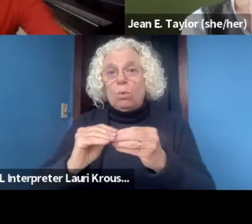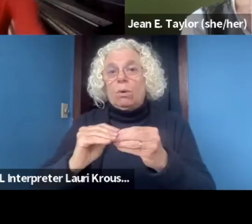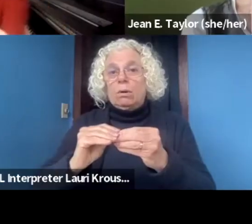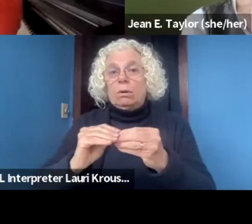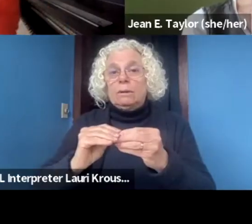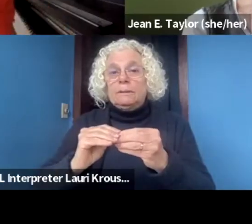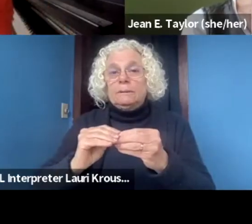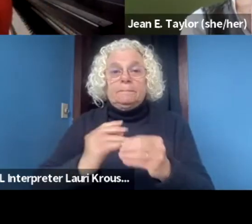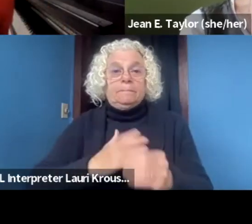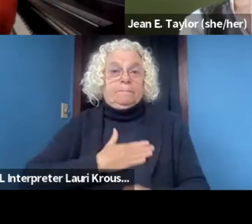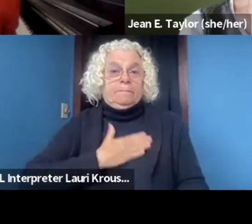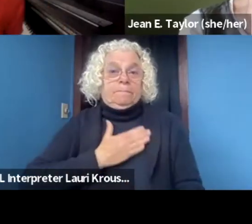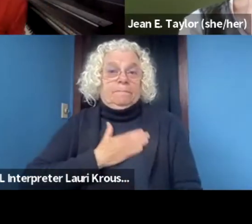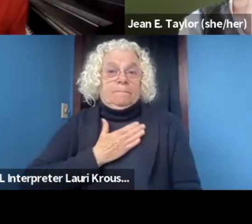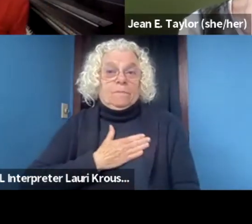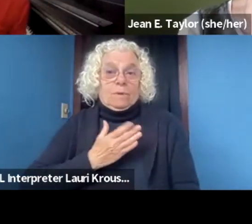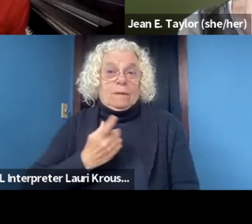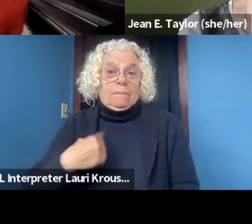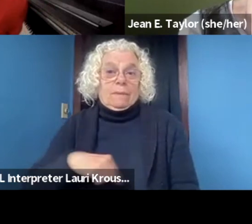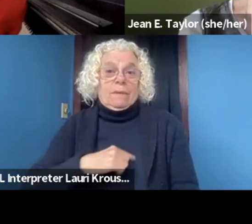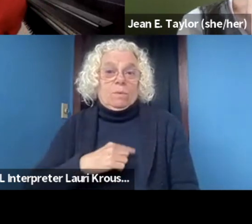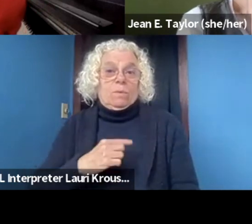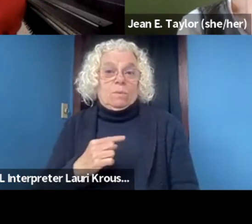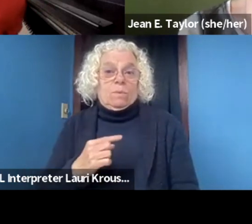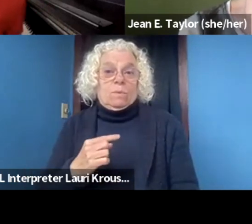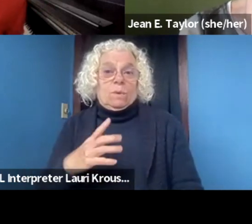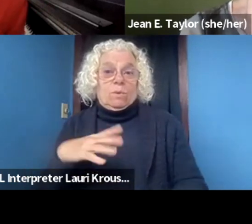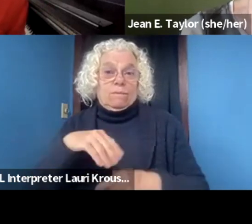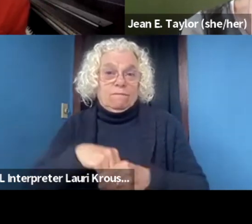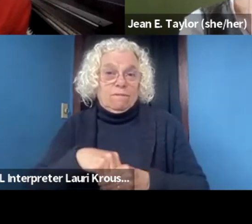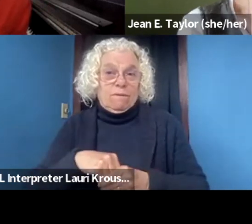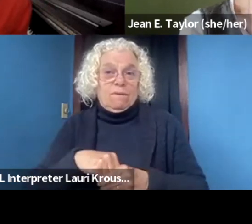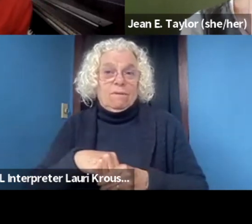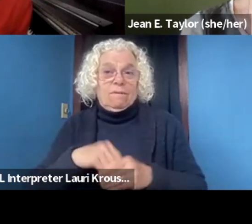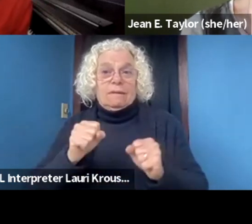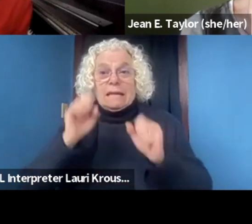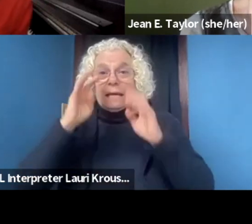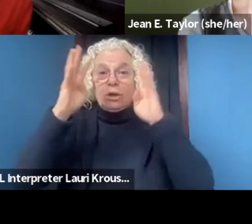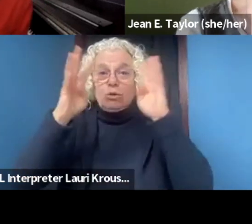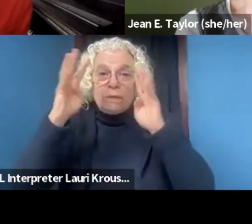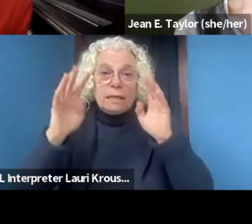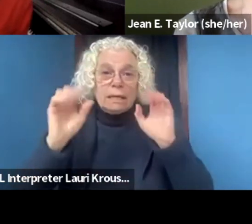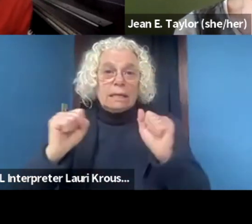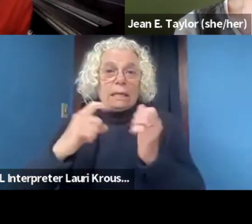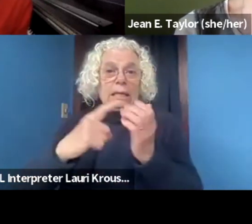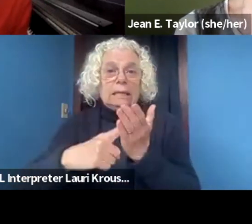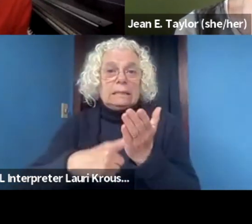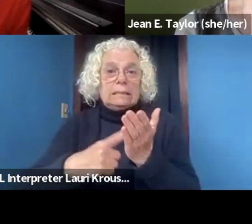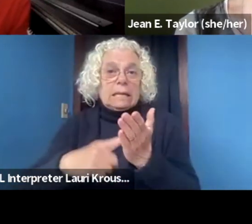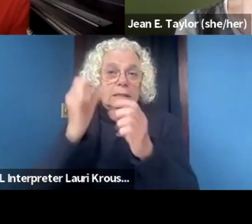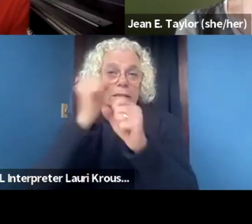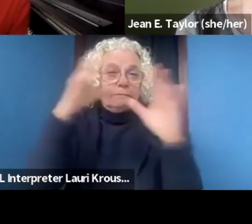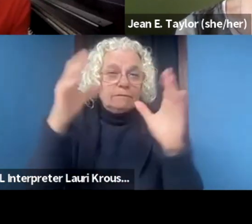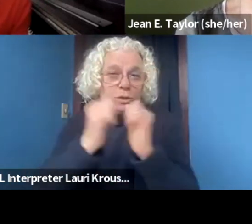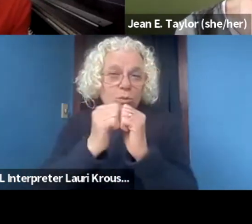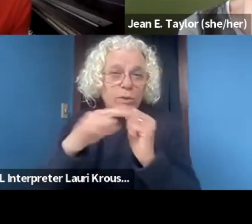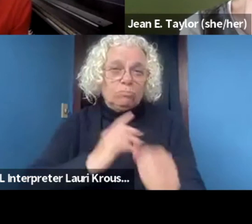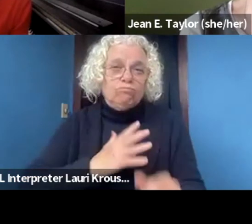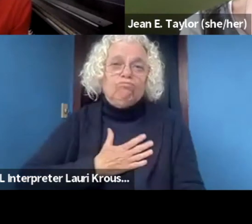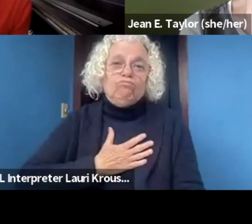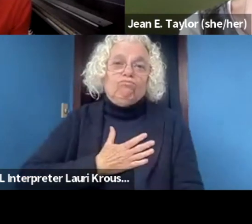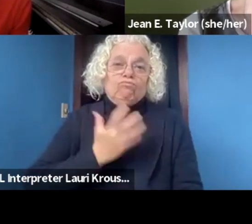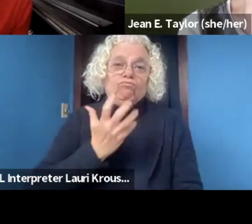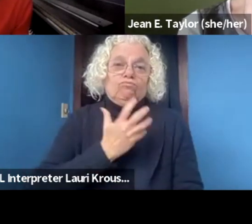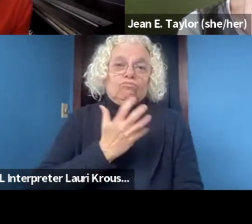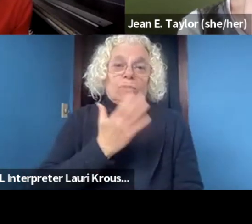We're so grateful to have been creating and discussing and envisioning with you. Thank you so